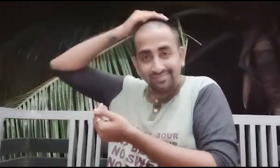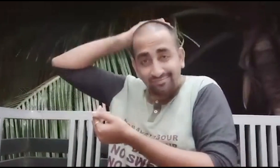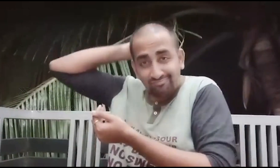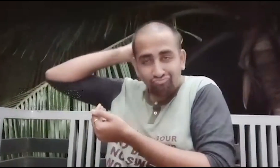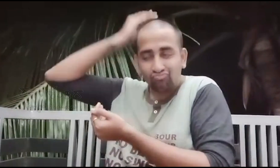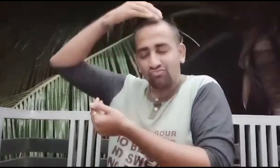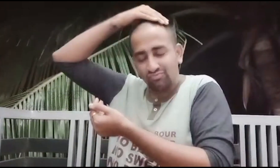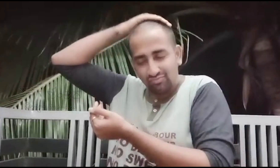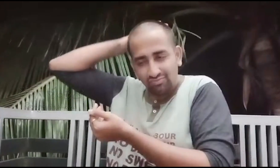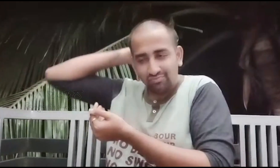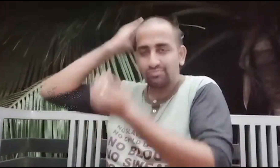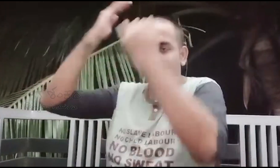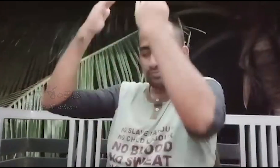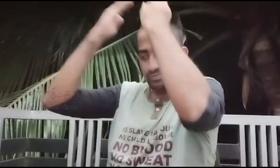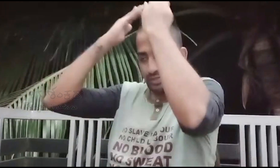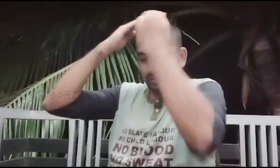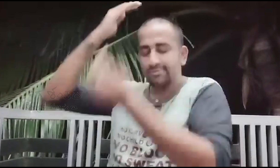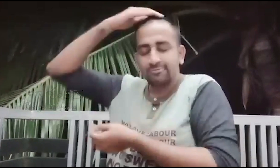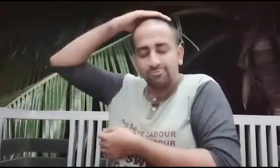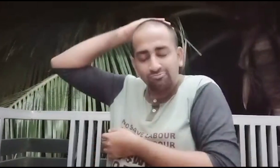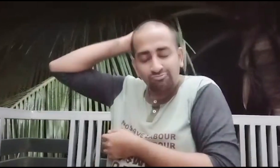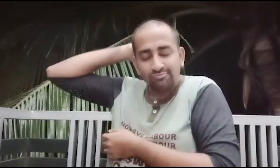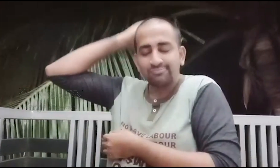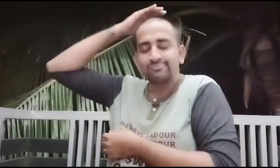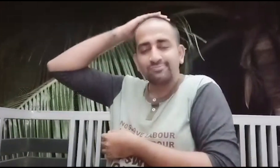he petted the soft fur on the duck's